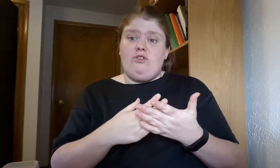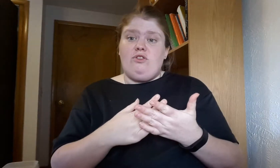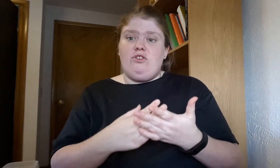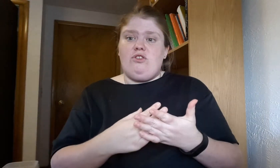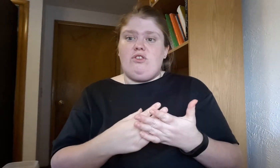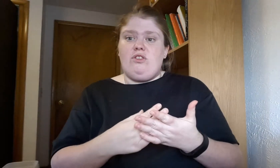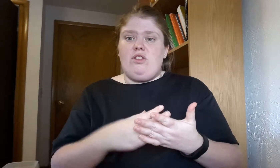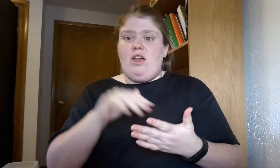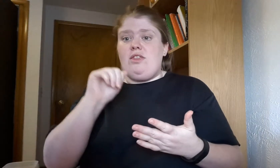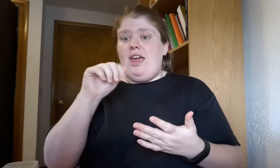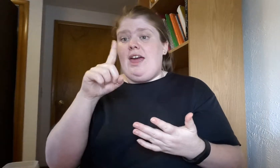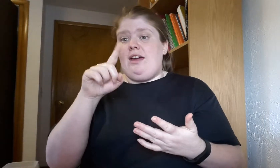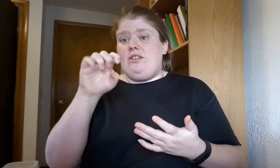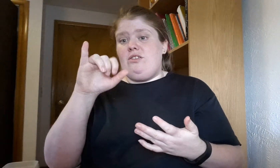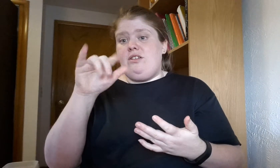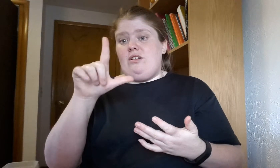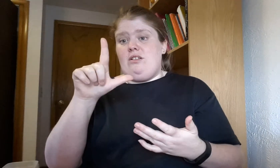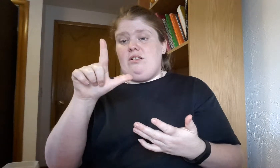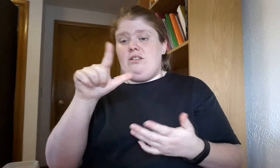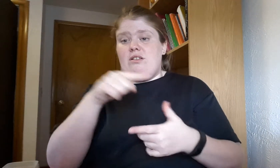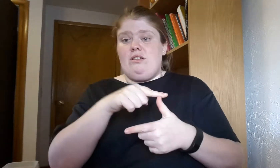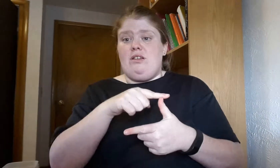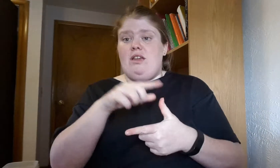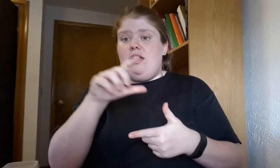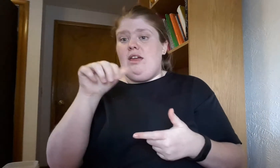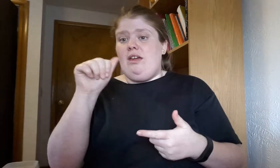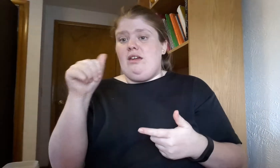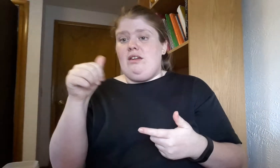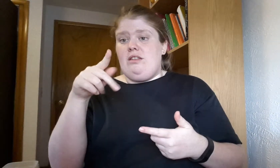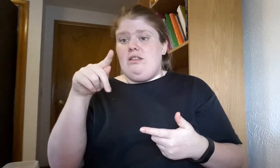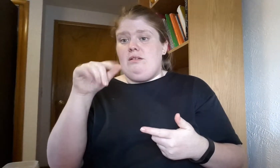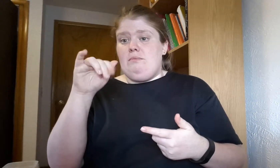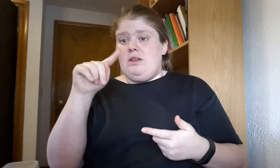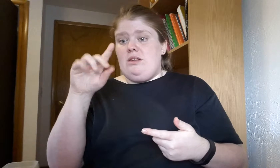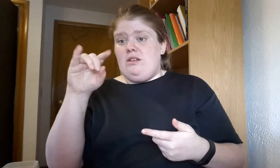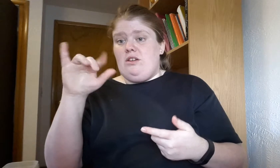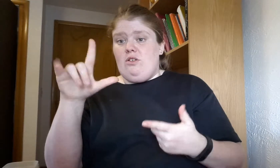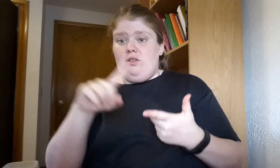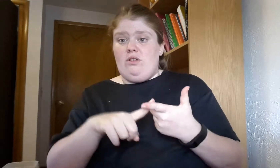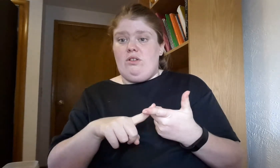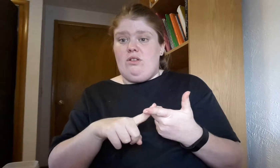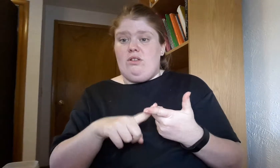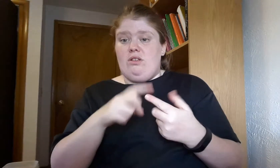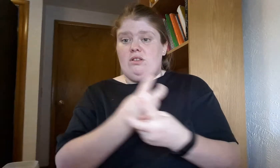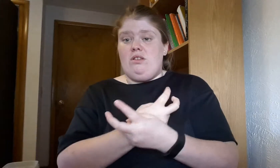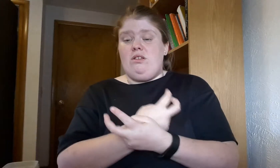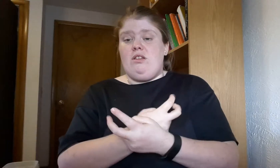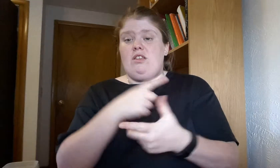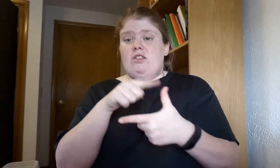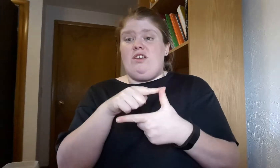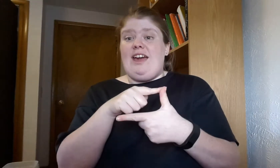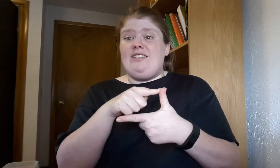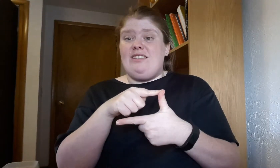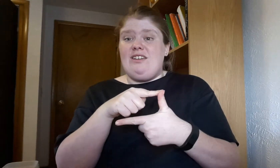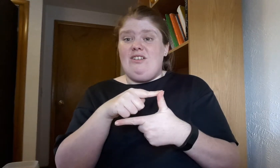axial skeleton and the appendical skeleton. The axial skeleton is responsible